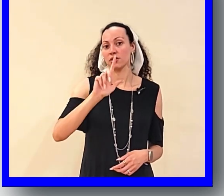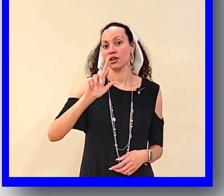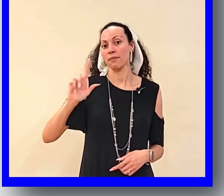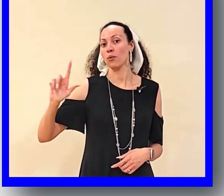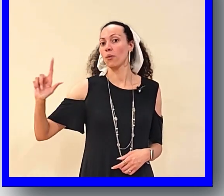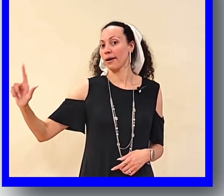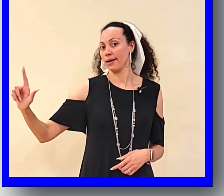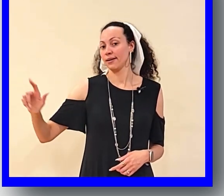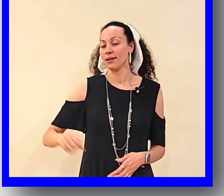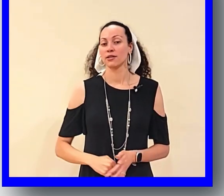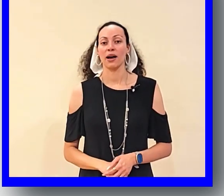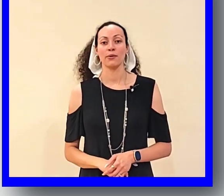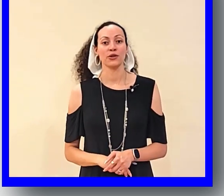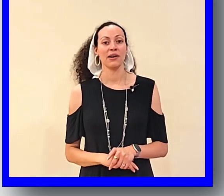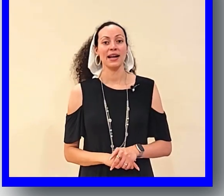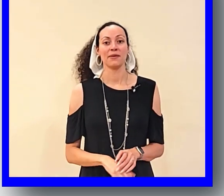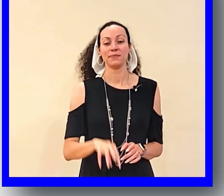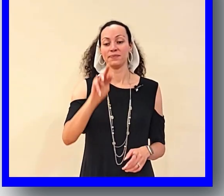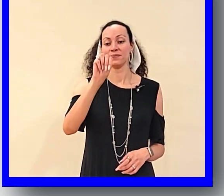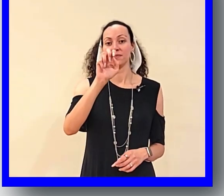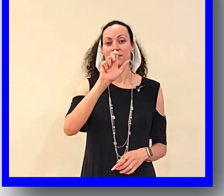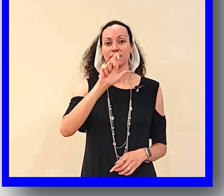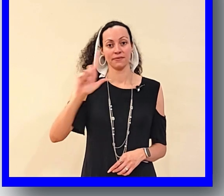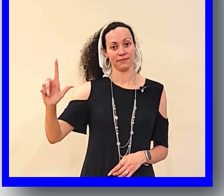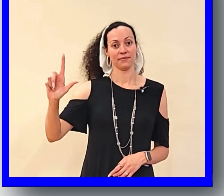ones, it's just going to be one. So I will show you right now.